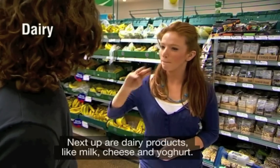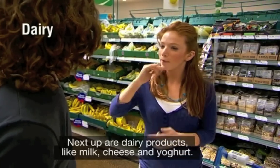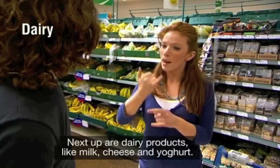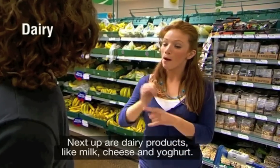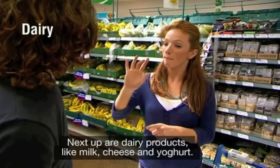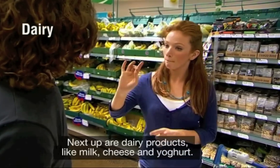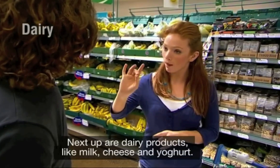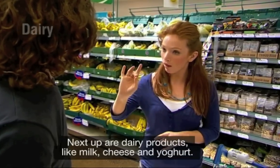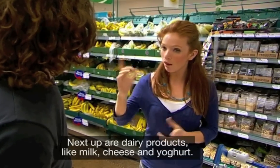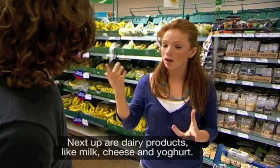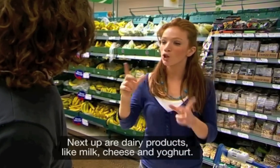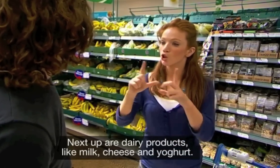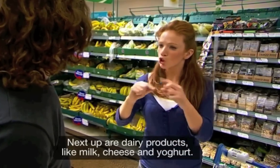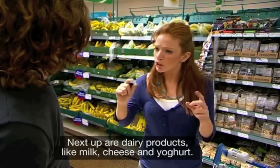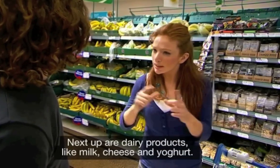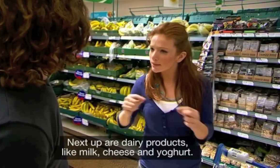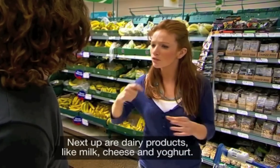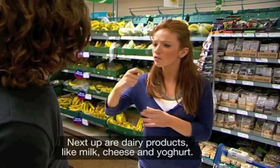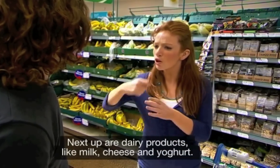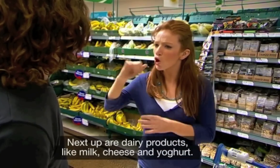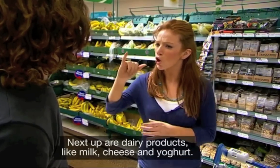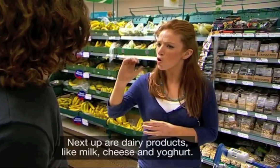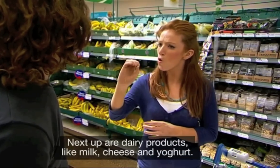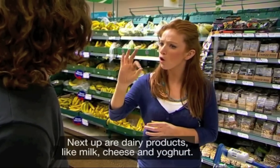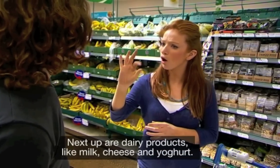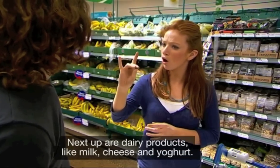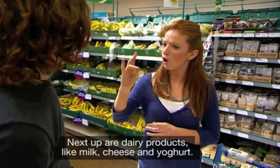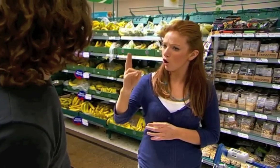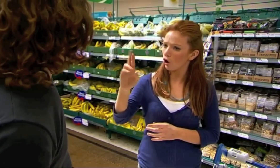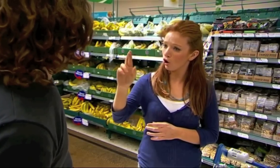products, like milk, cheese and yogurt.